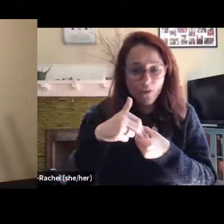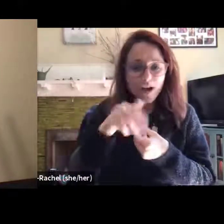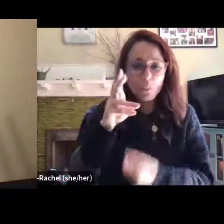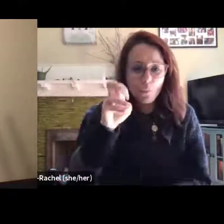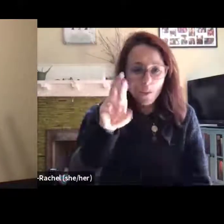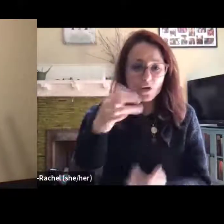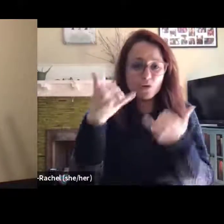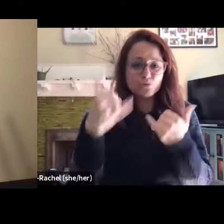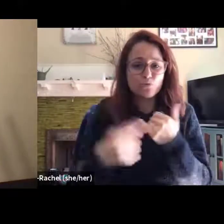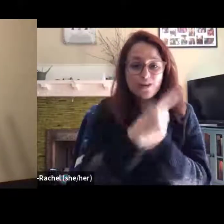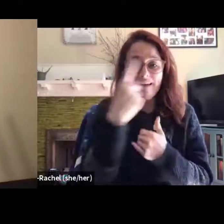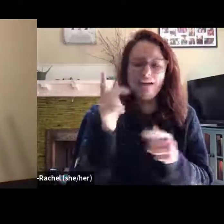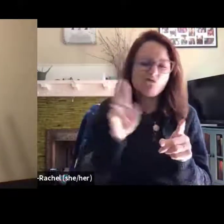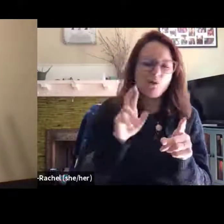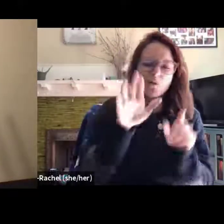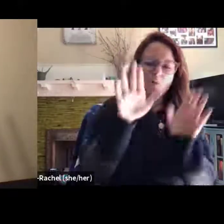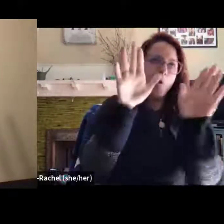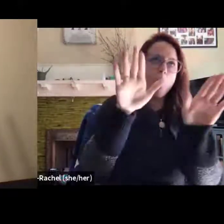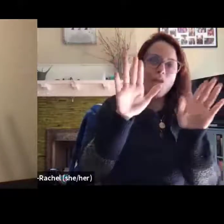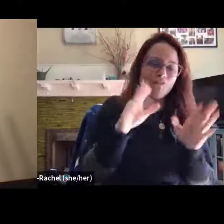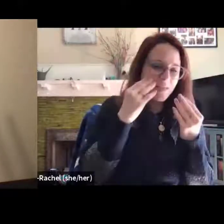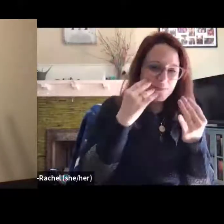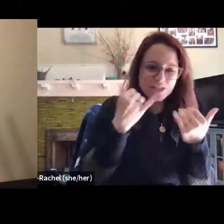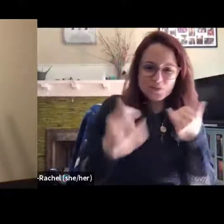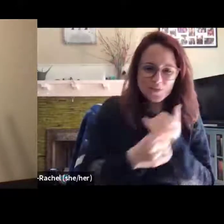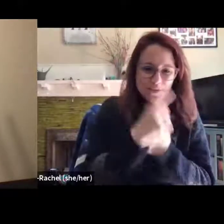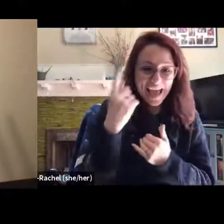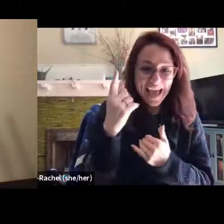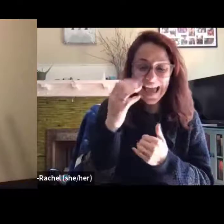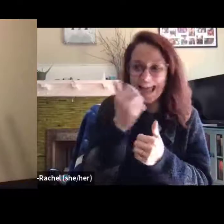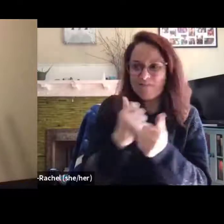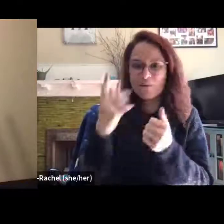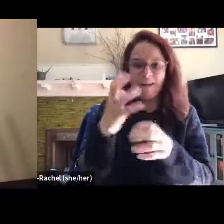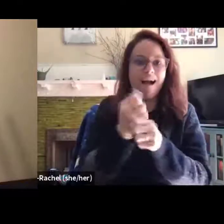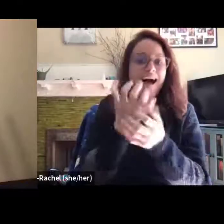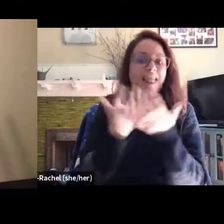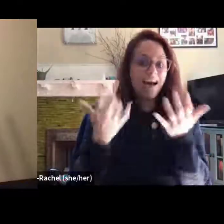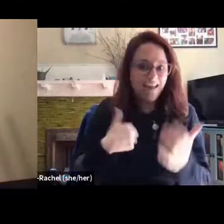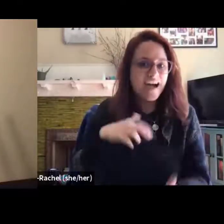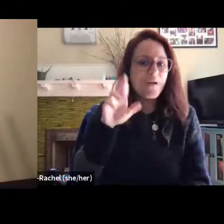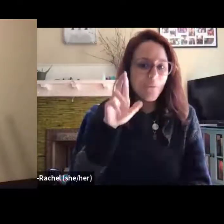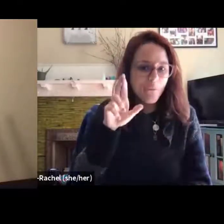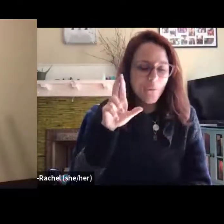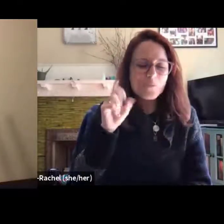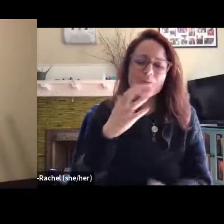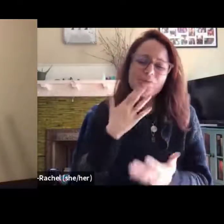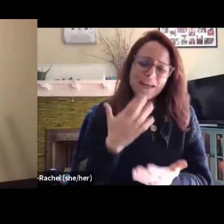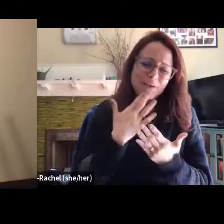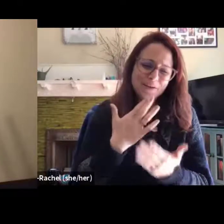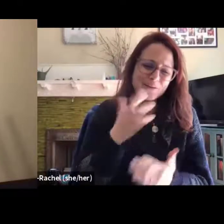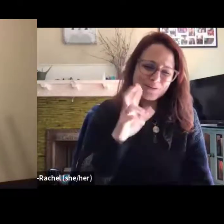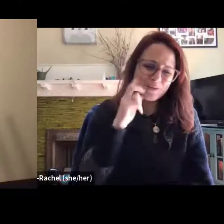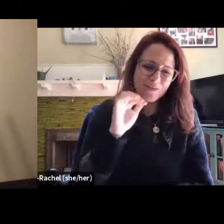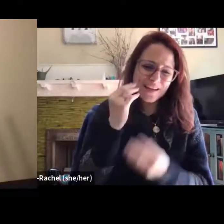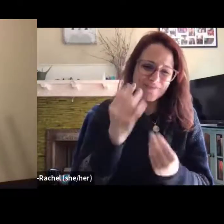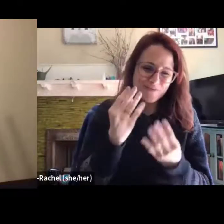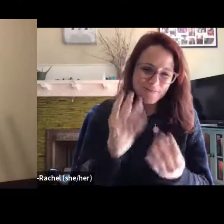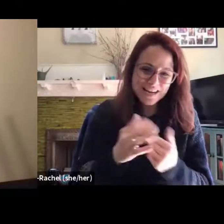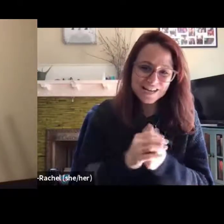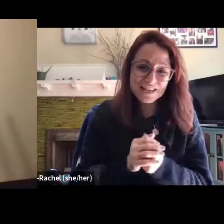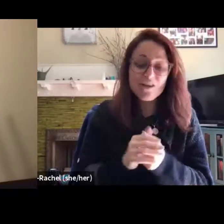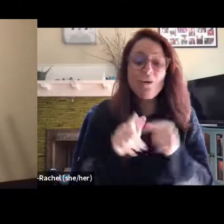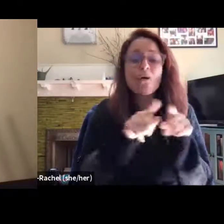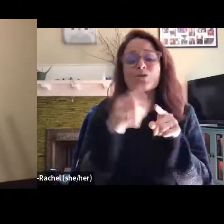great information and great tips from Rosemary. So thank you very much for all of this information. I want to thank